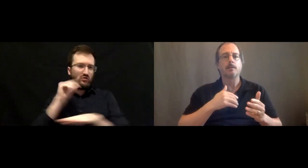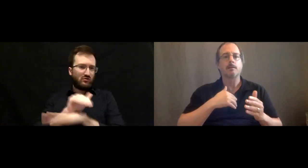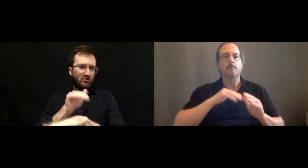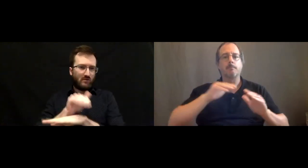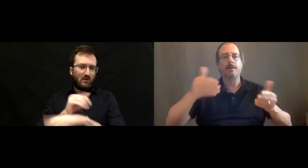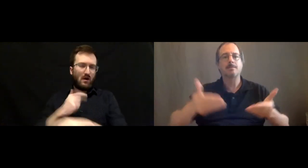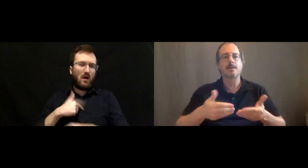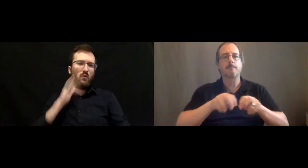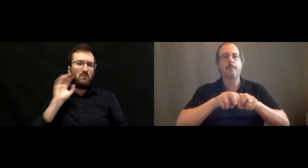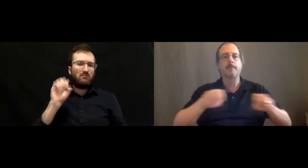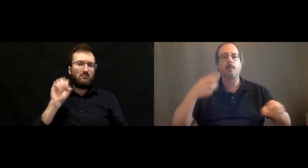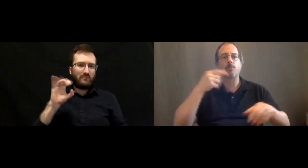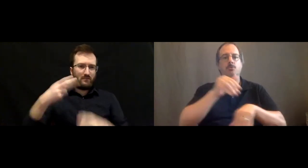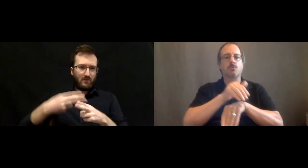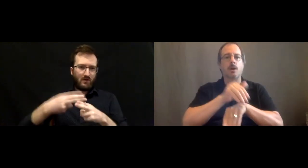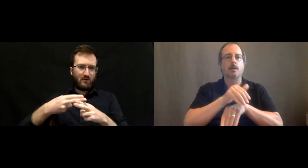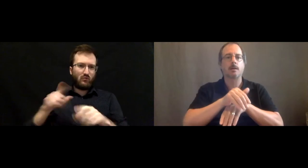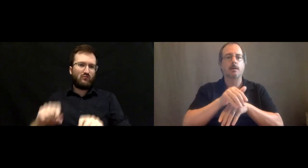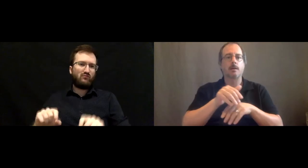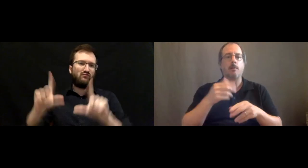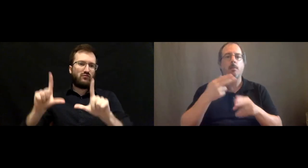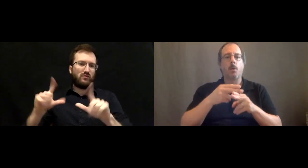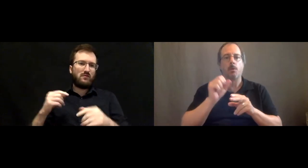Now I'd like to introduce our panelists for this evening.